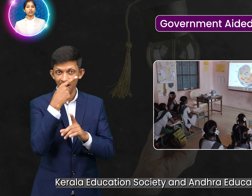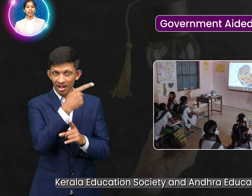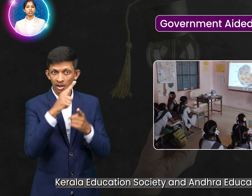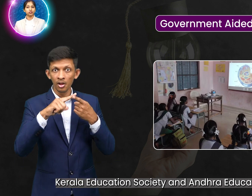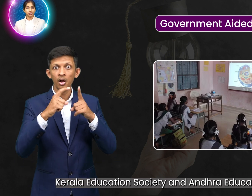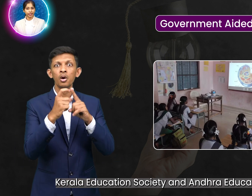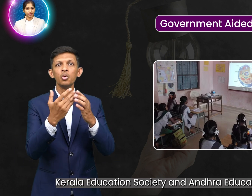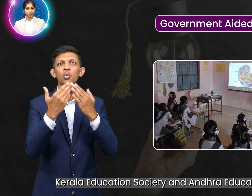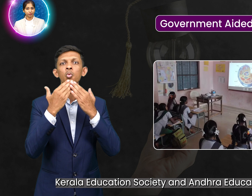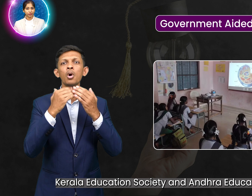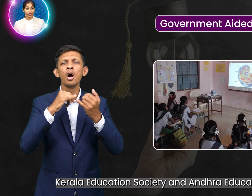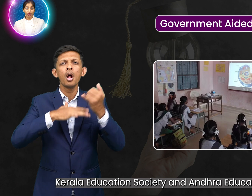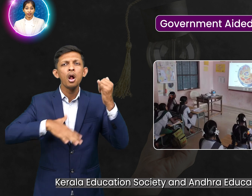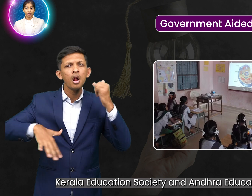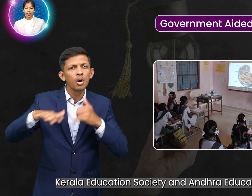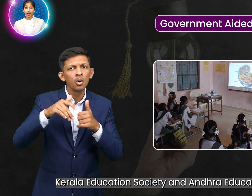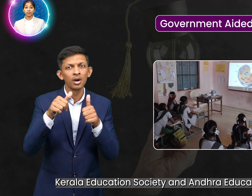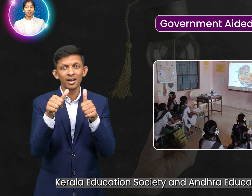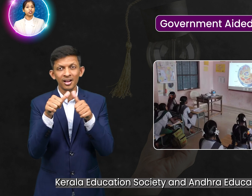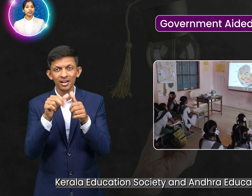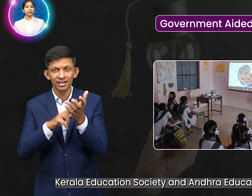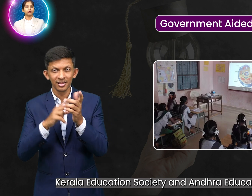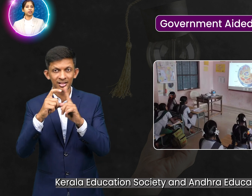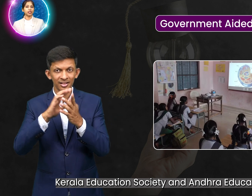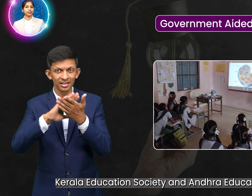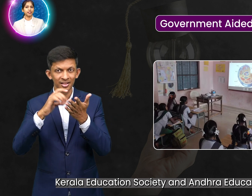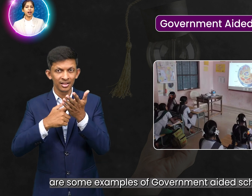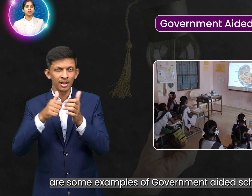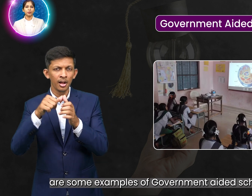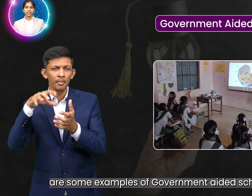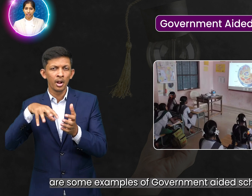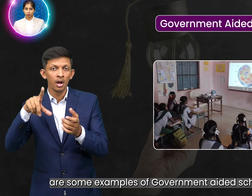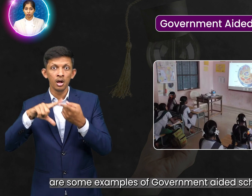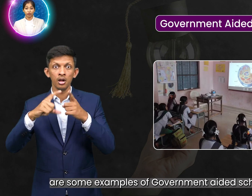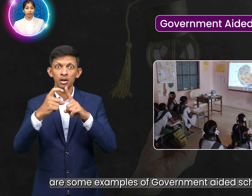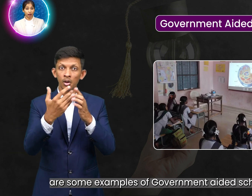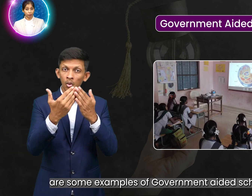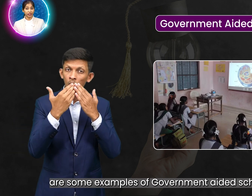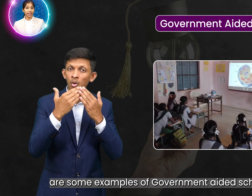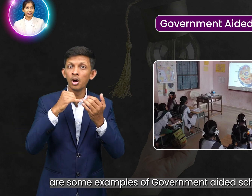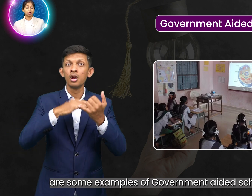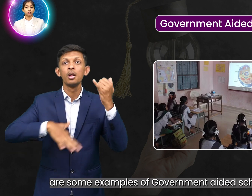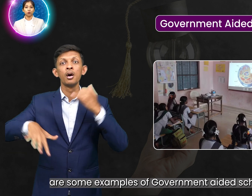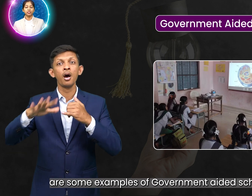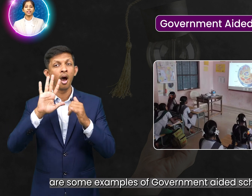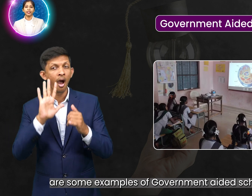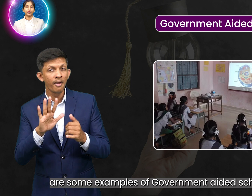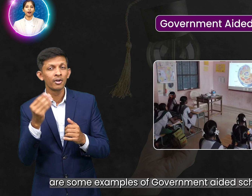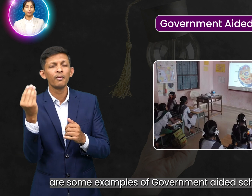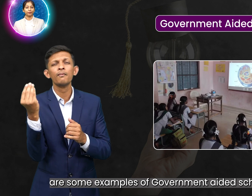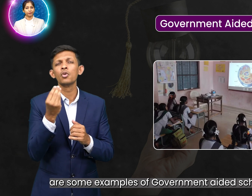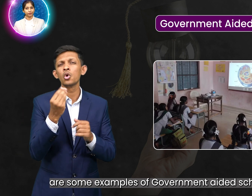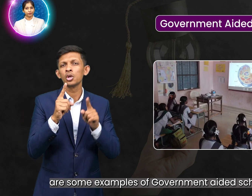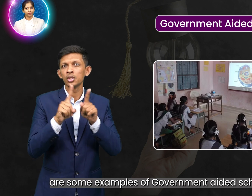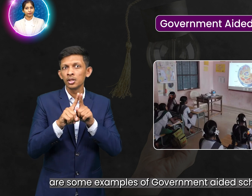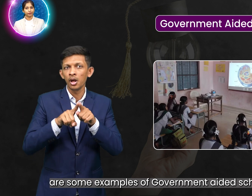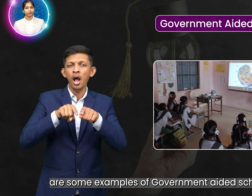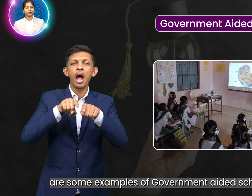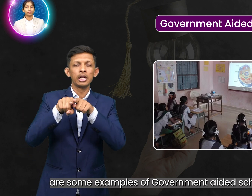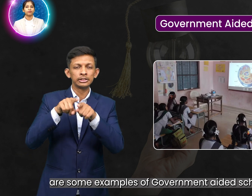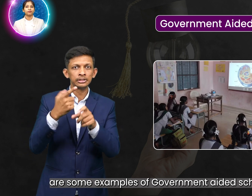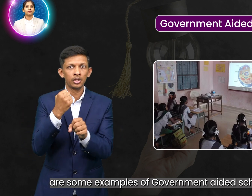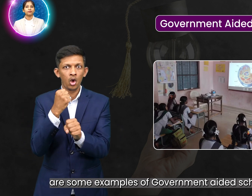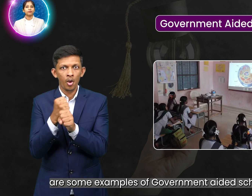Kerala Education Society and Andhra Education Society are some examples of government-aided schools in India.